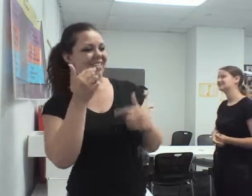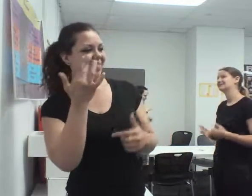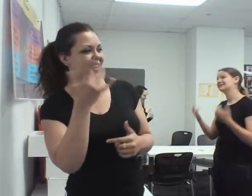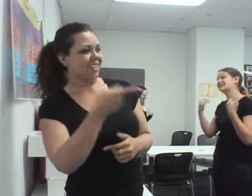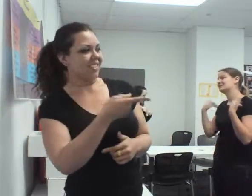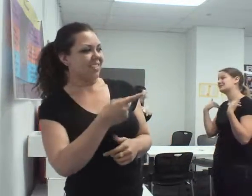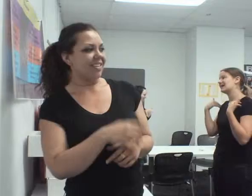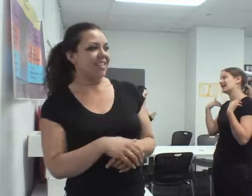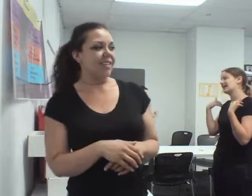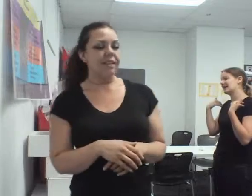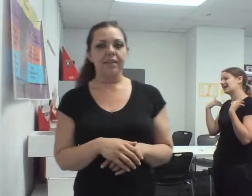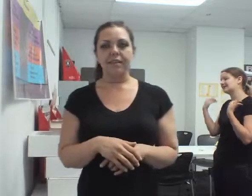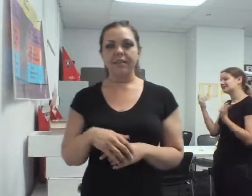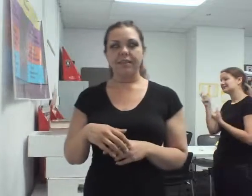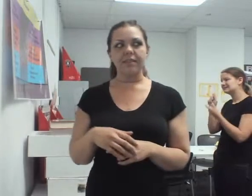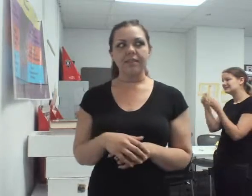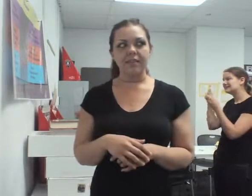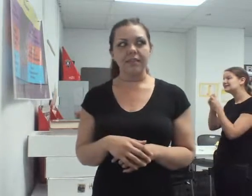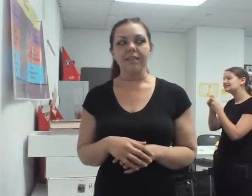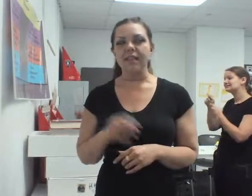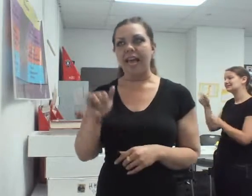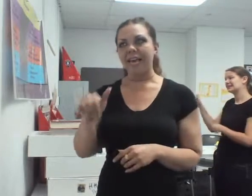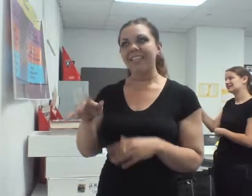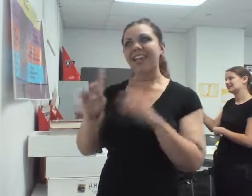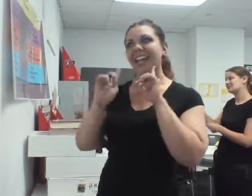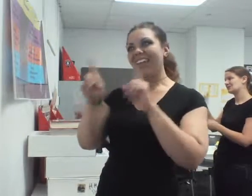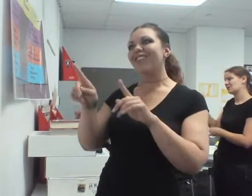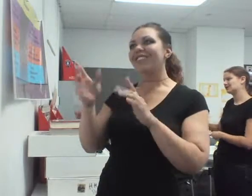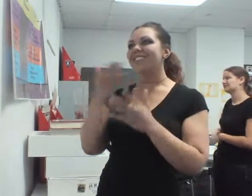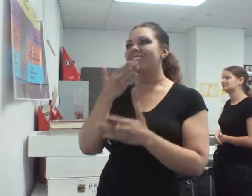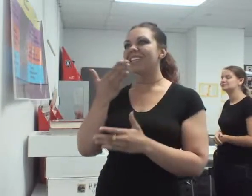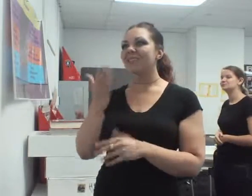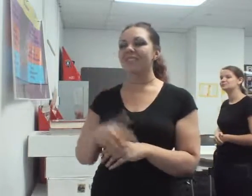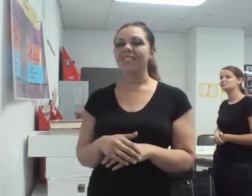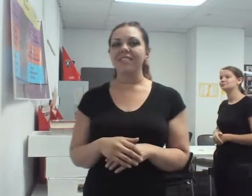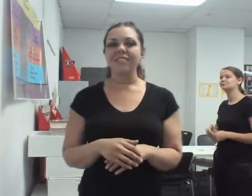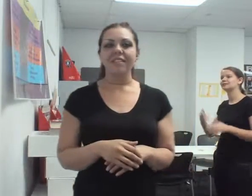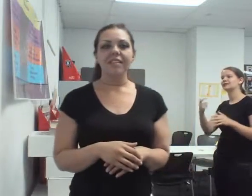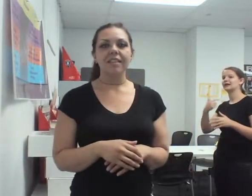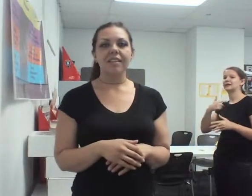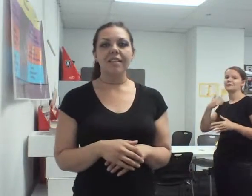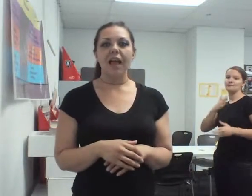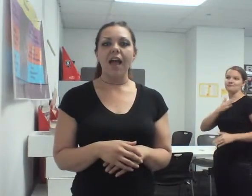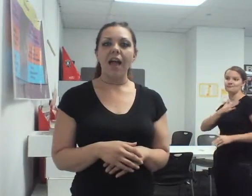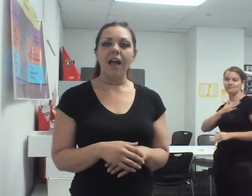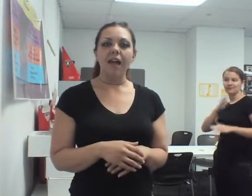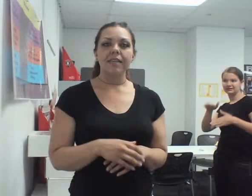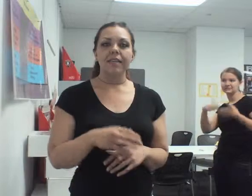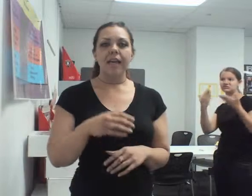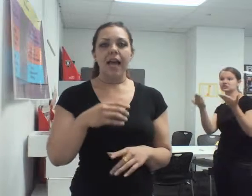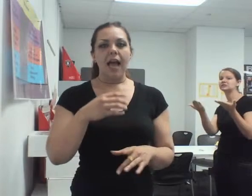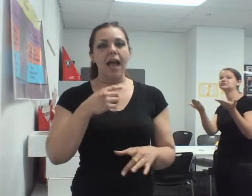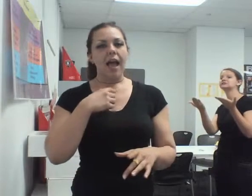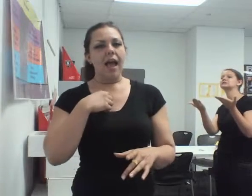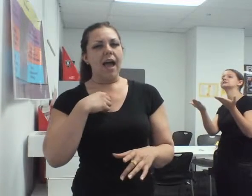That ranges. When do you know? I would err on the side of caution because